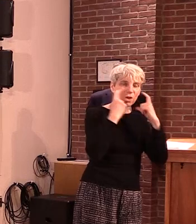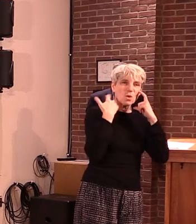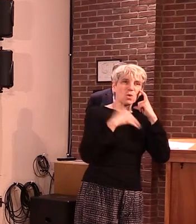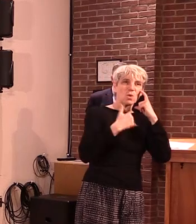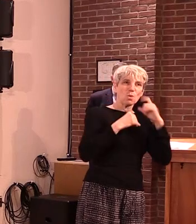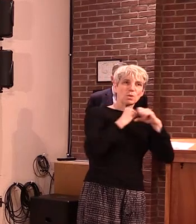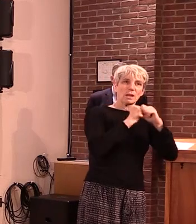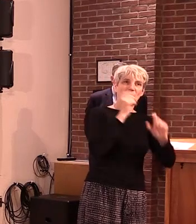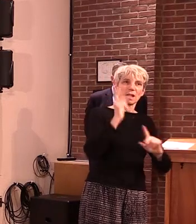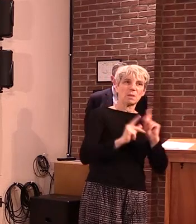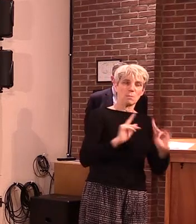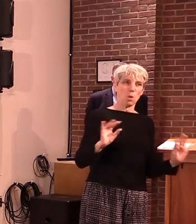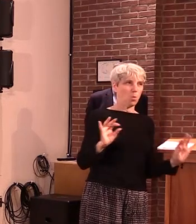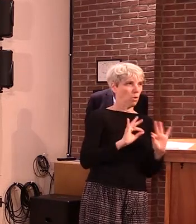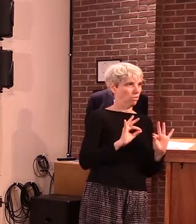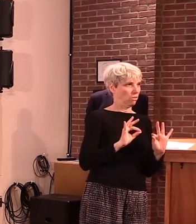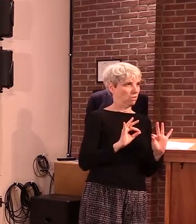to do.